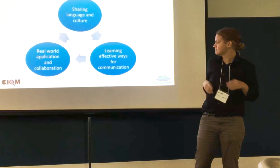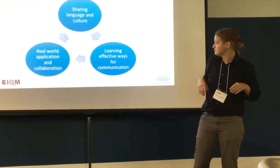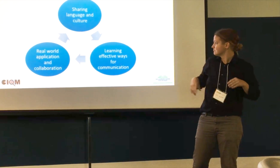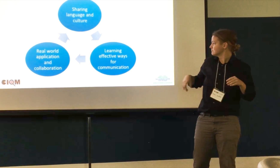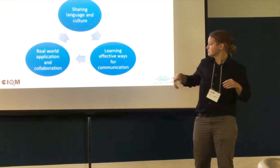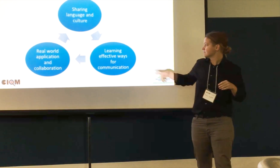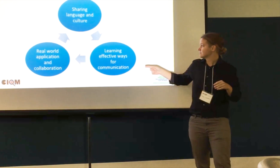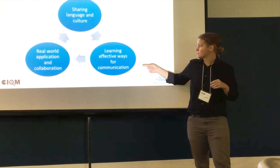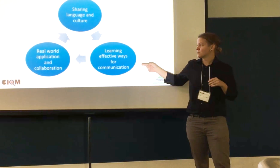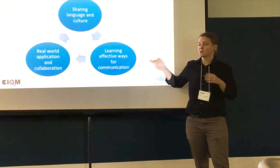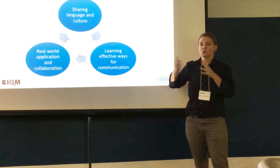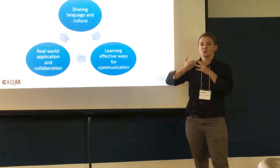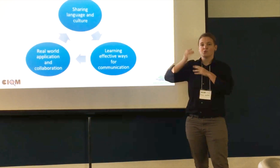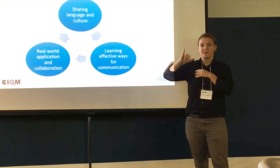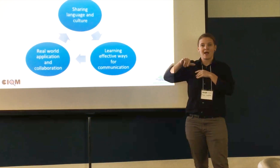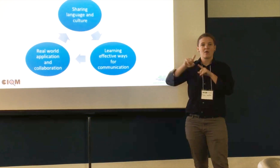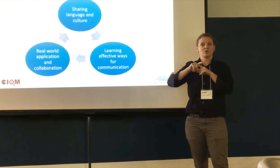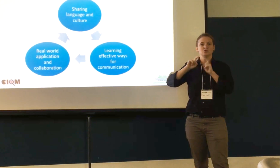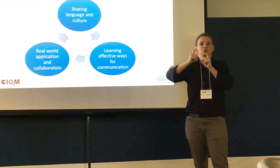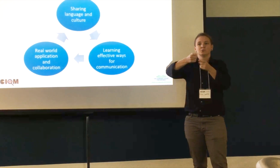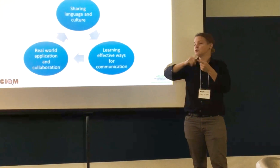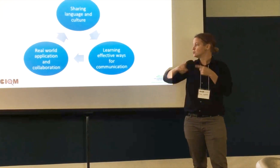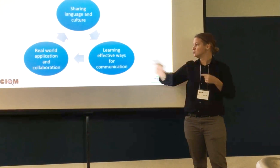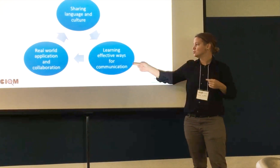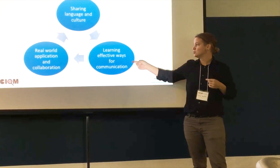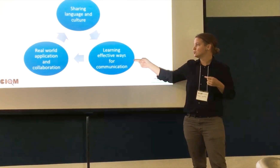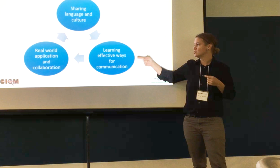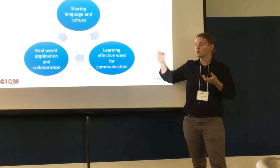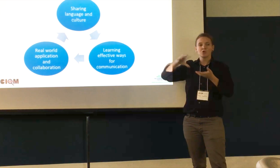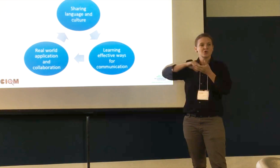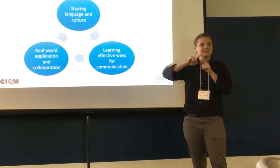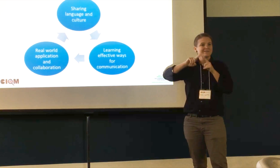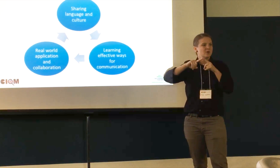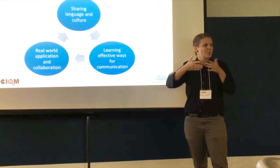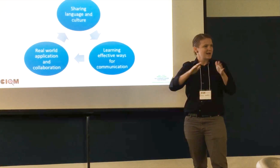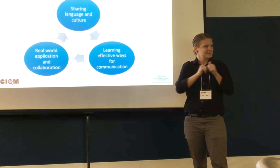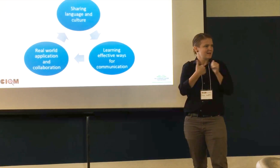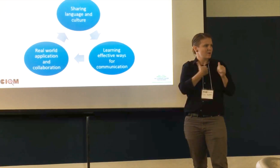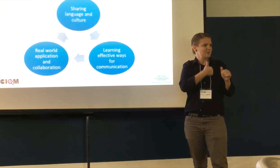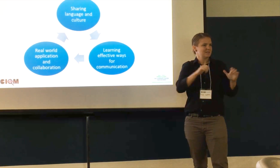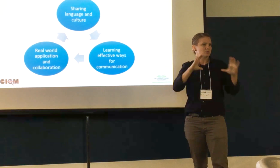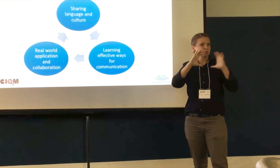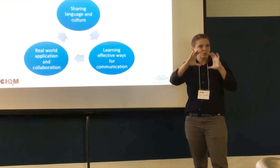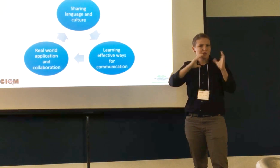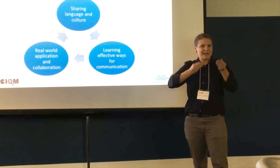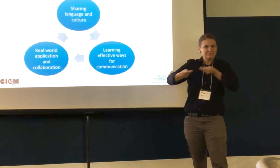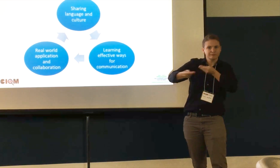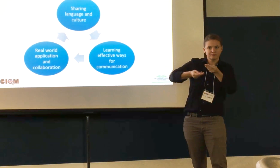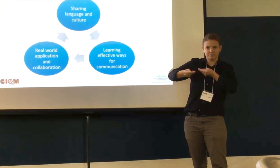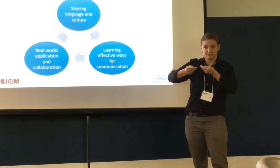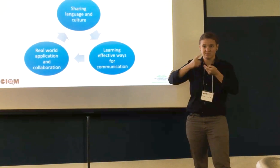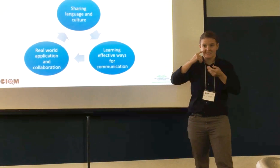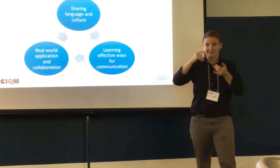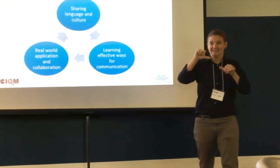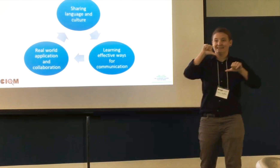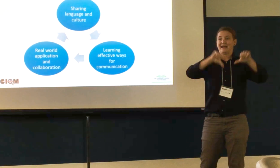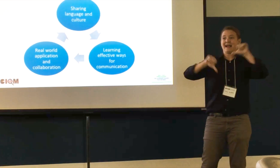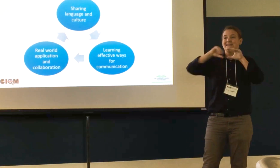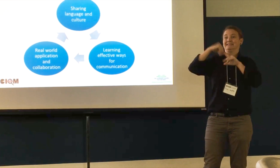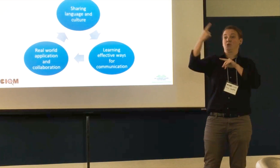together and we engage with one another even when we don't share the same language and culture. We learn effective ways for